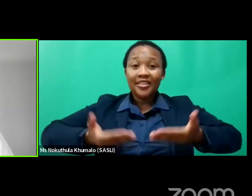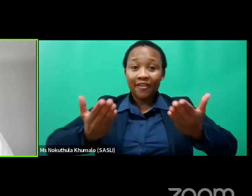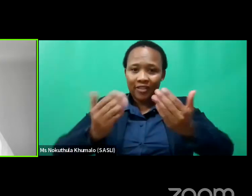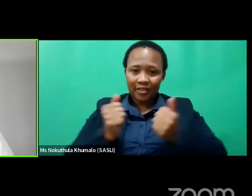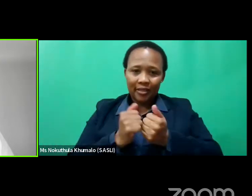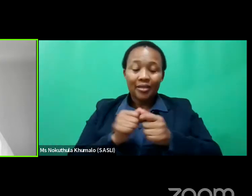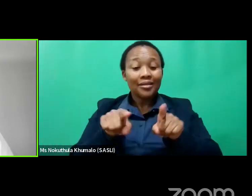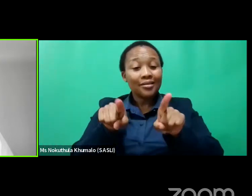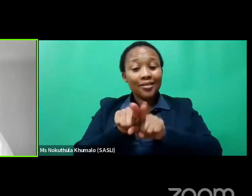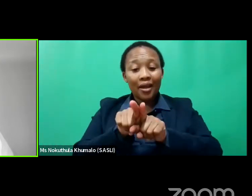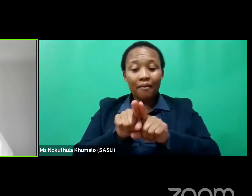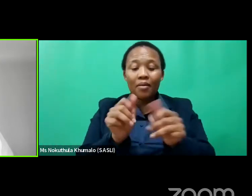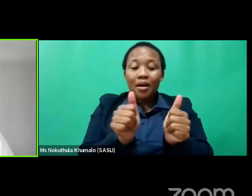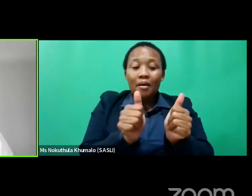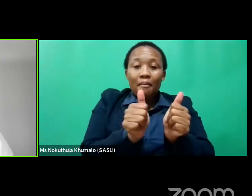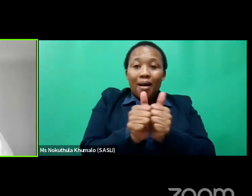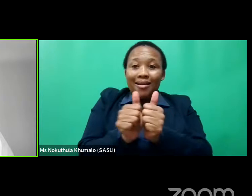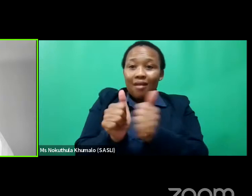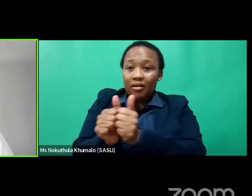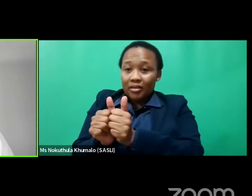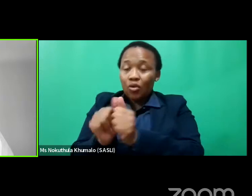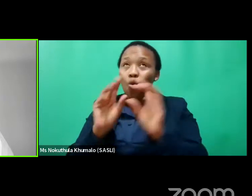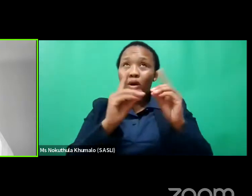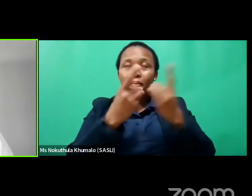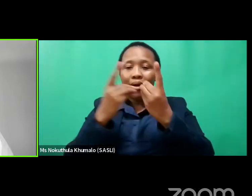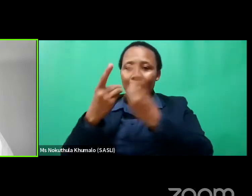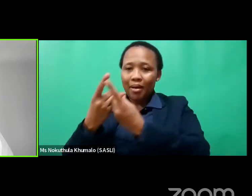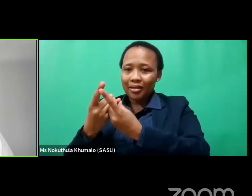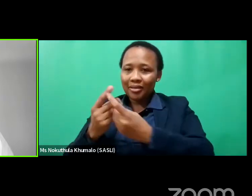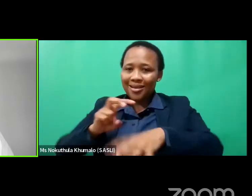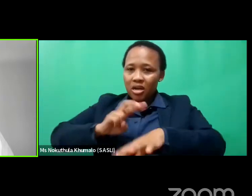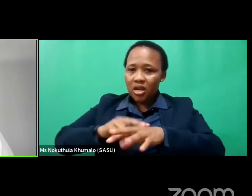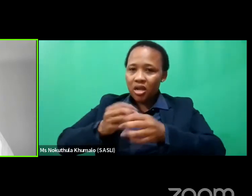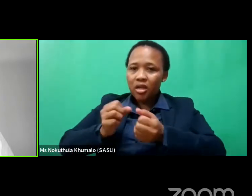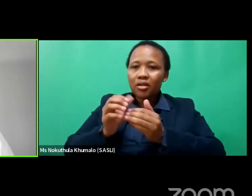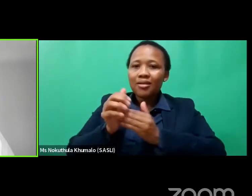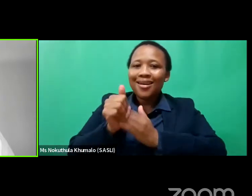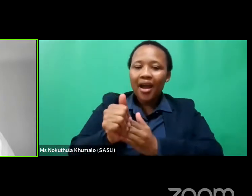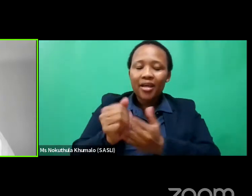departments, which is on its own a very good thing.